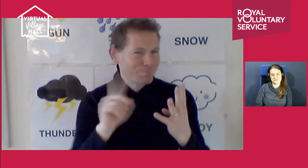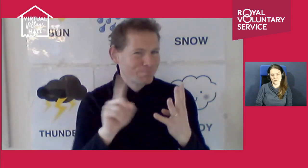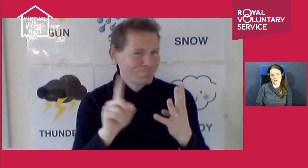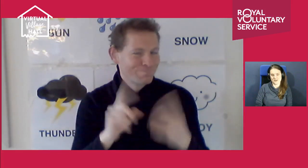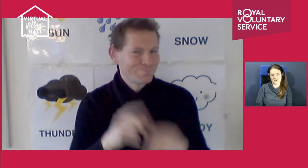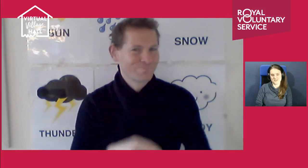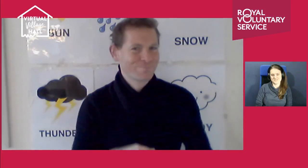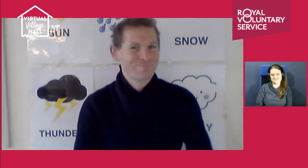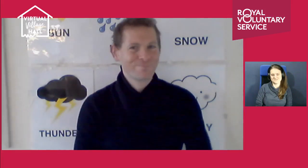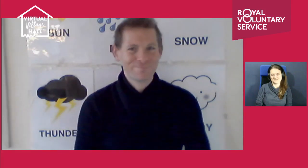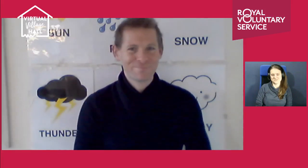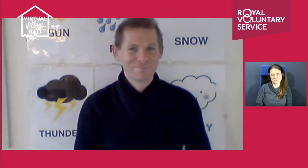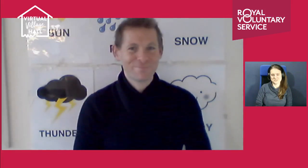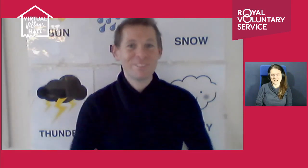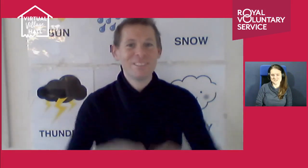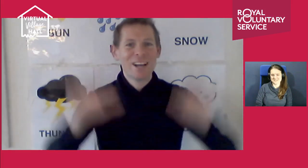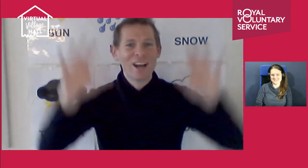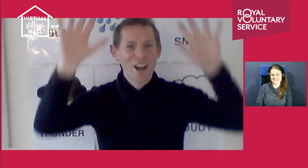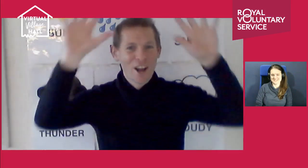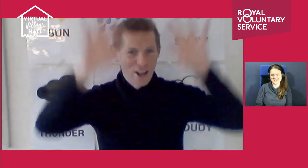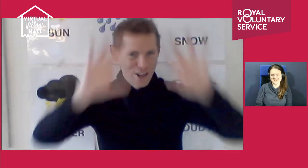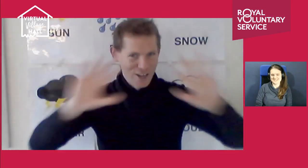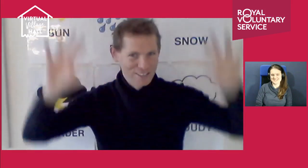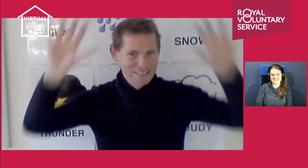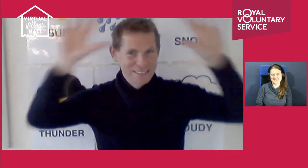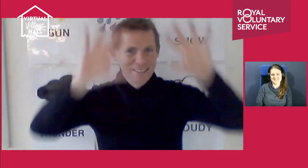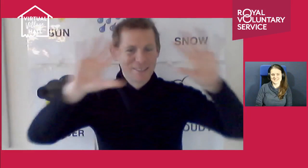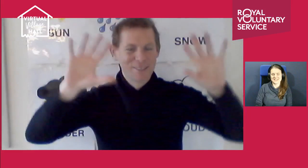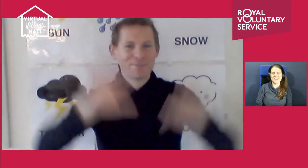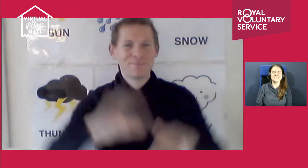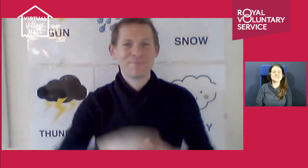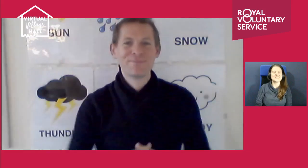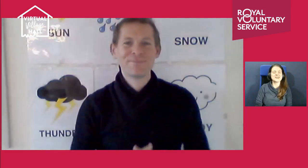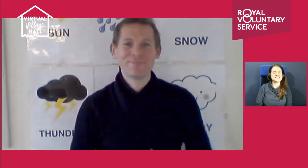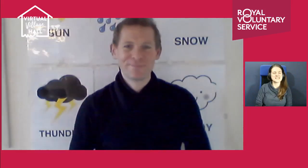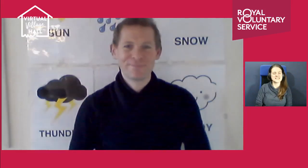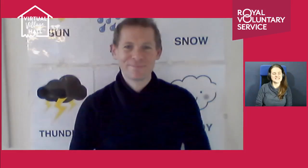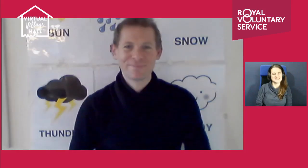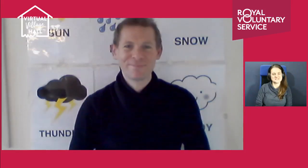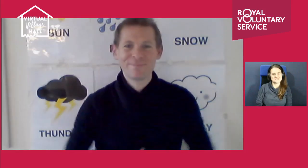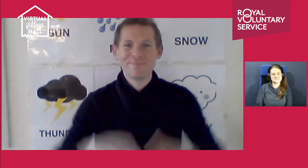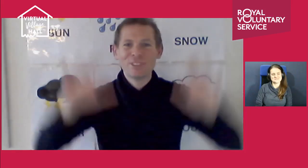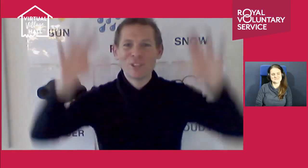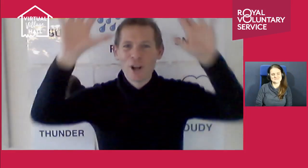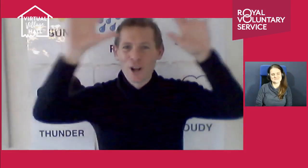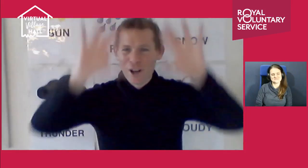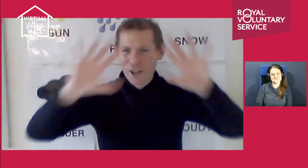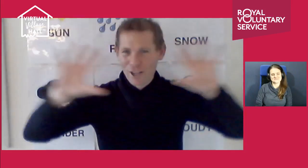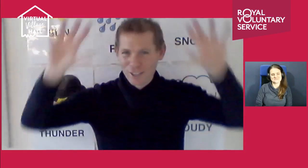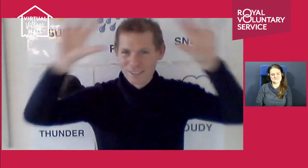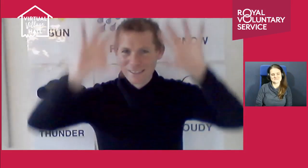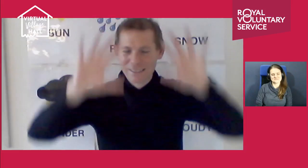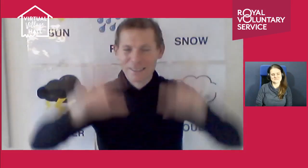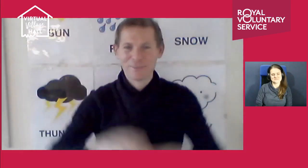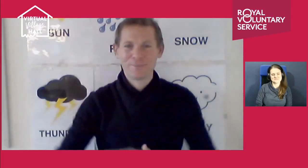Number 4, what was that one? Do you know? It was cloudy.